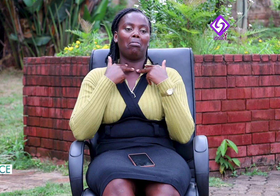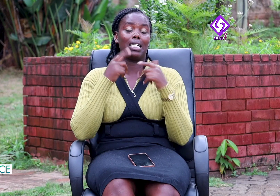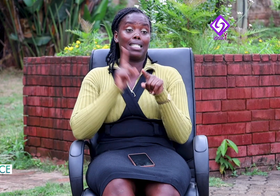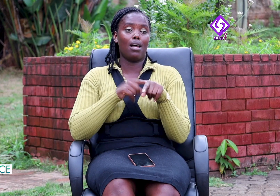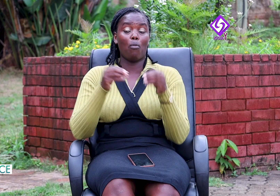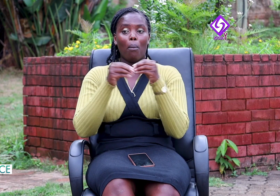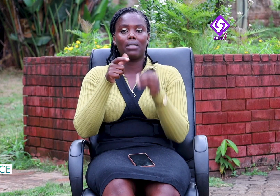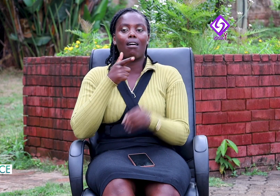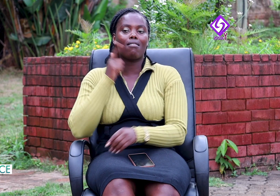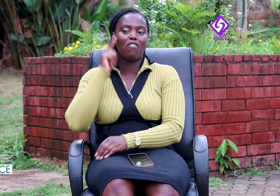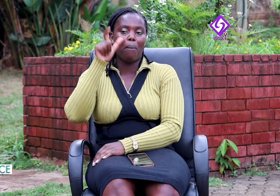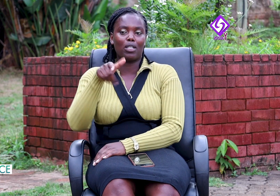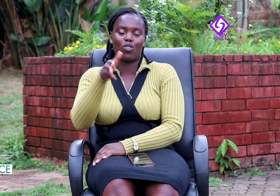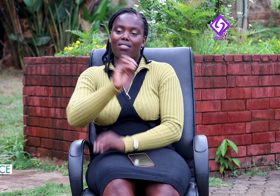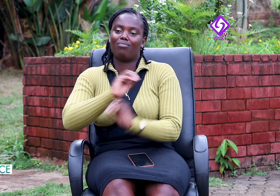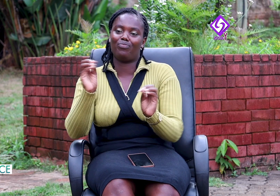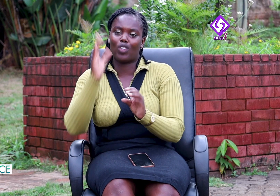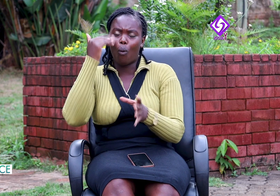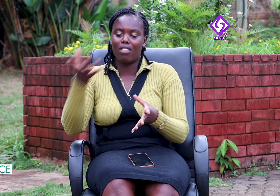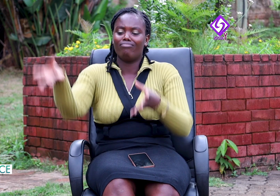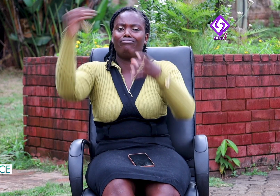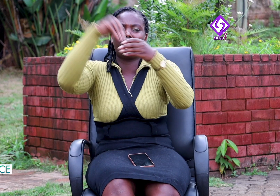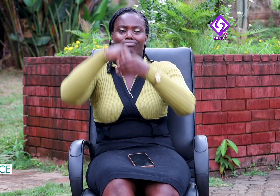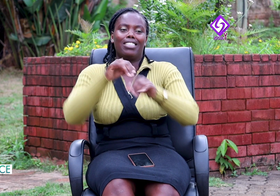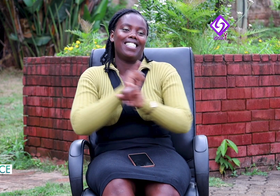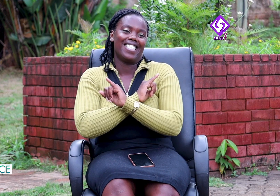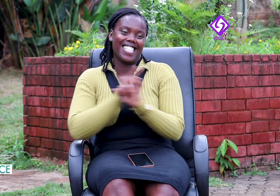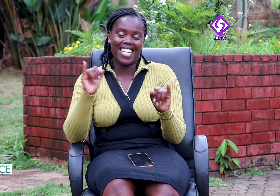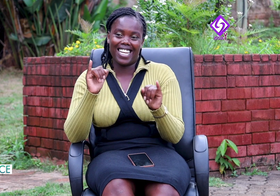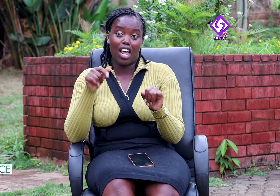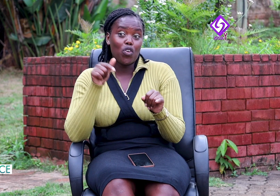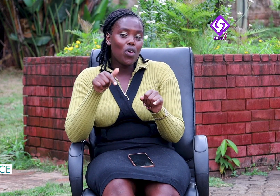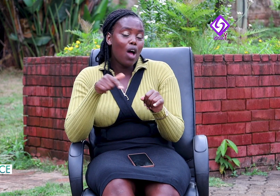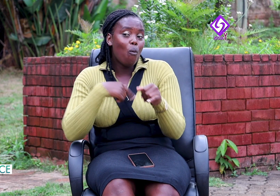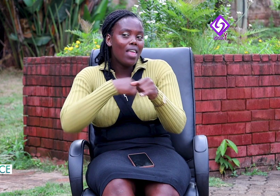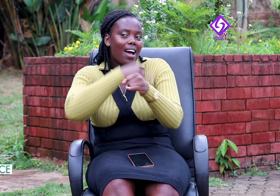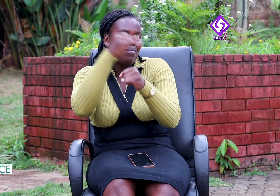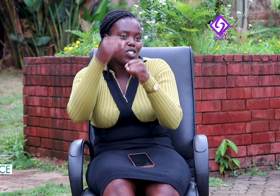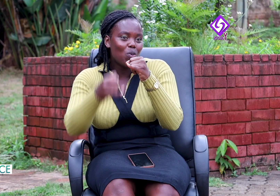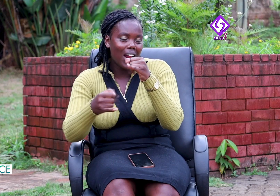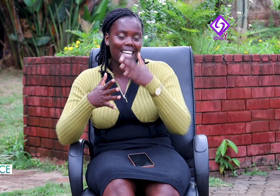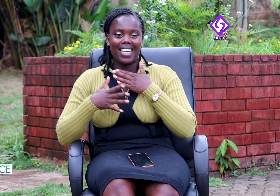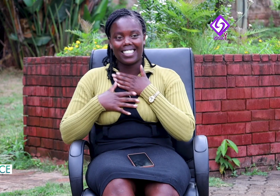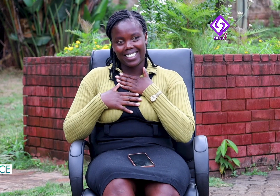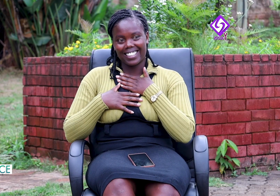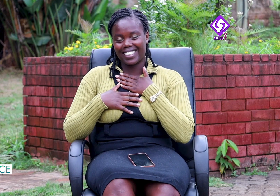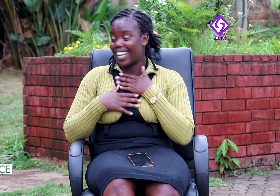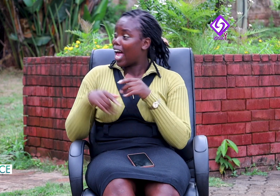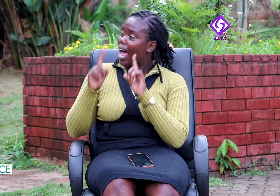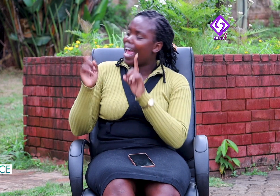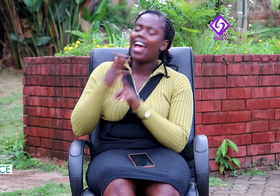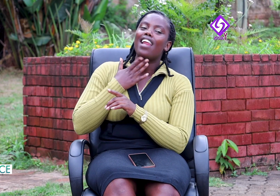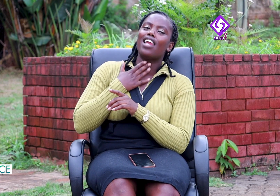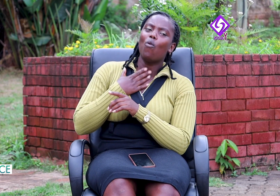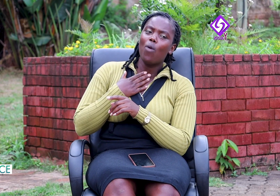opportunities, continue supporting us, because if they're not, the Assistol app is not in other counties, it